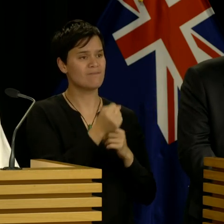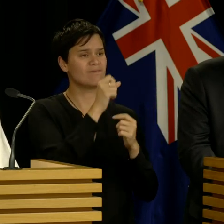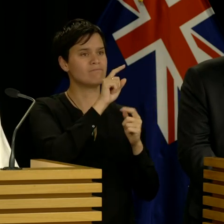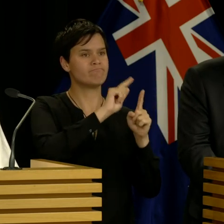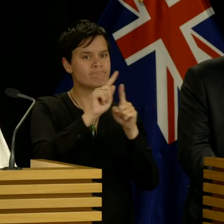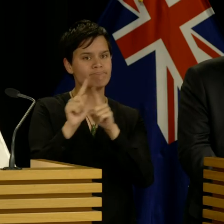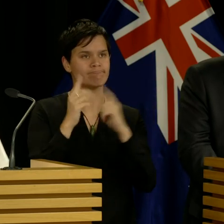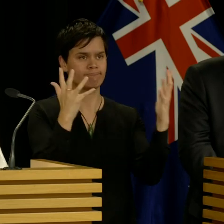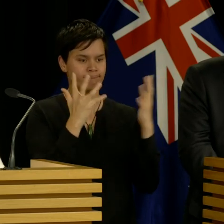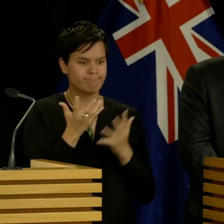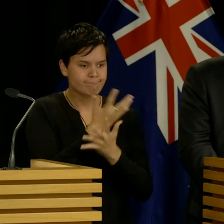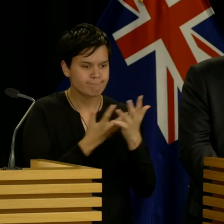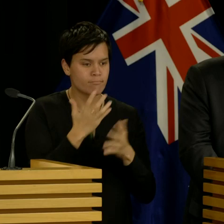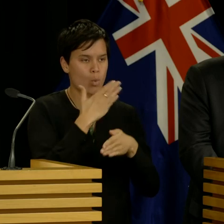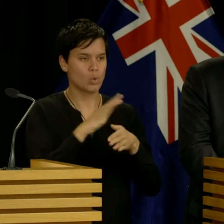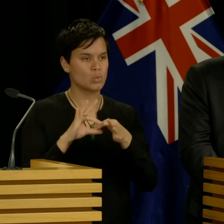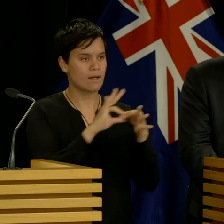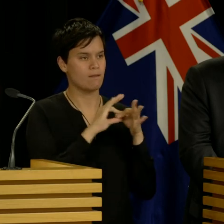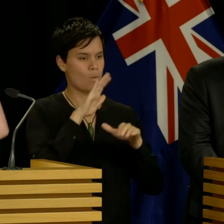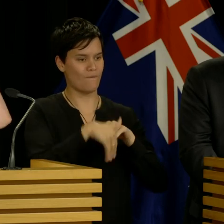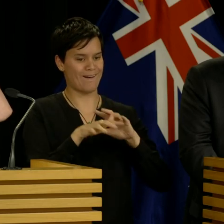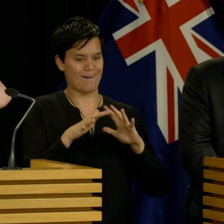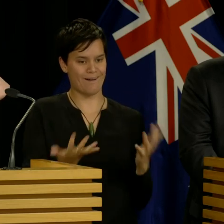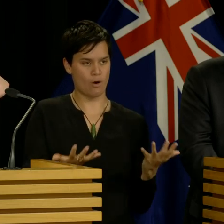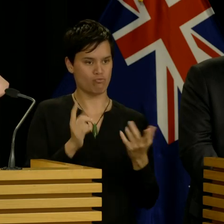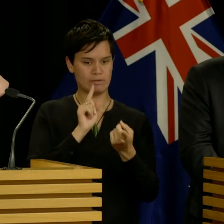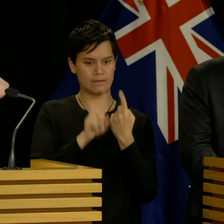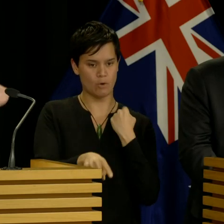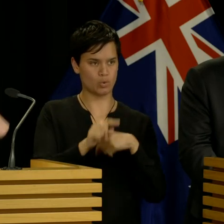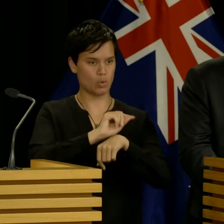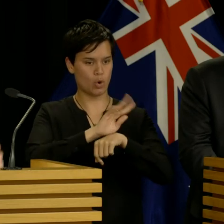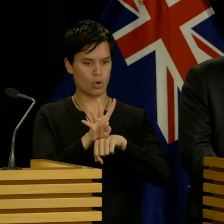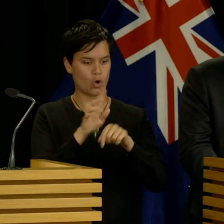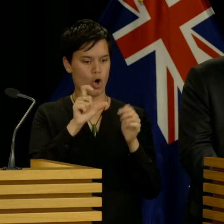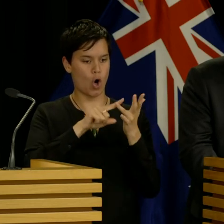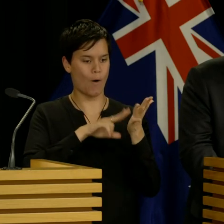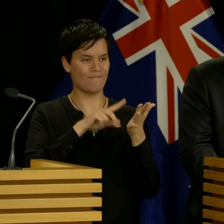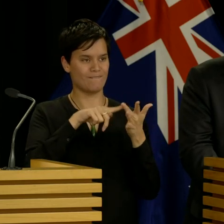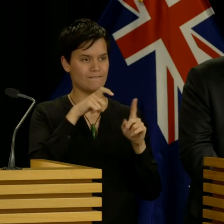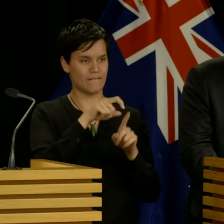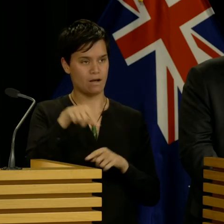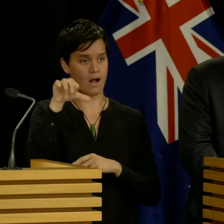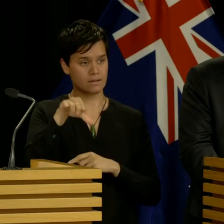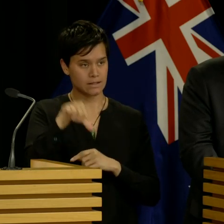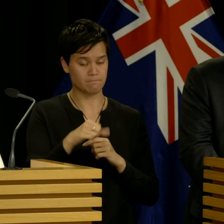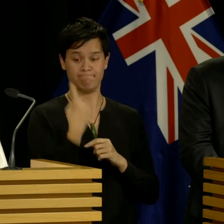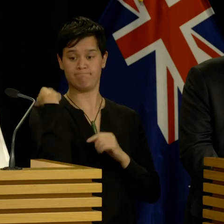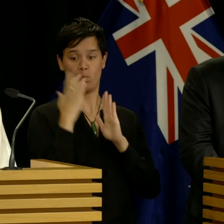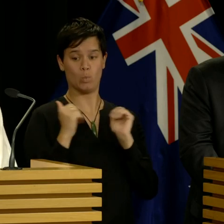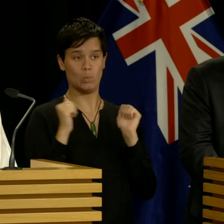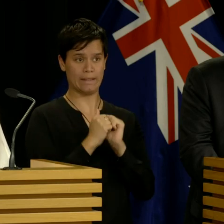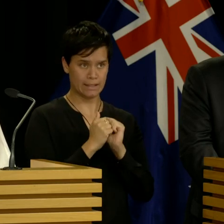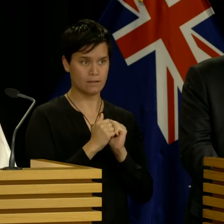workers as we work together on New Zealand's response to COVID-19. The meeting today followed a number of calls I had over the weekend with